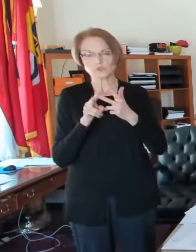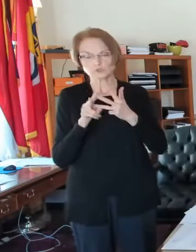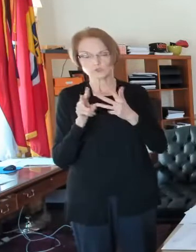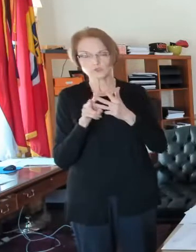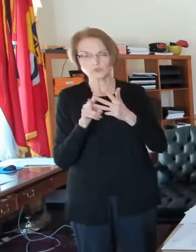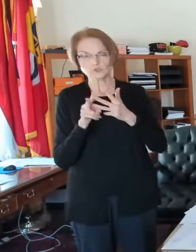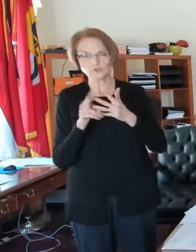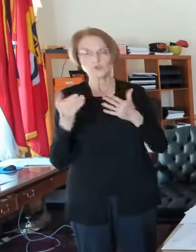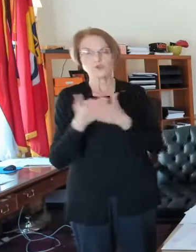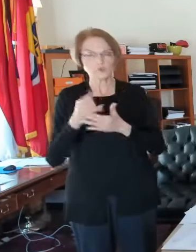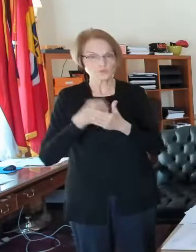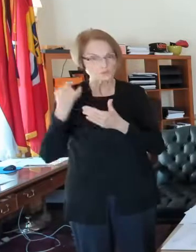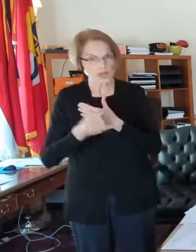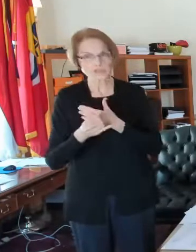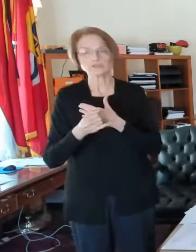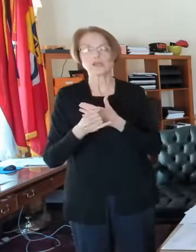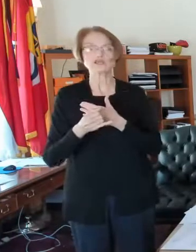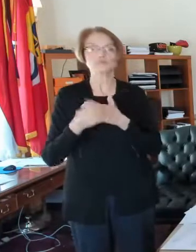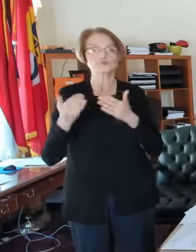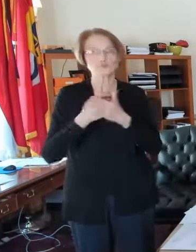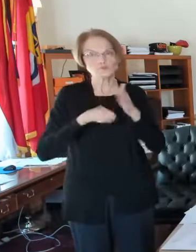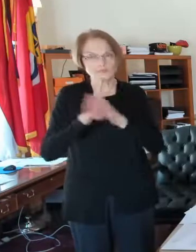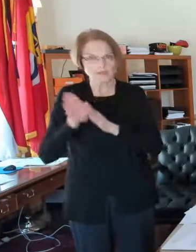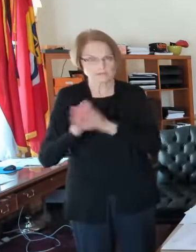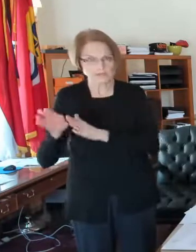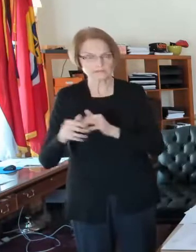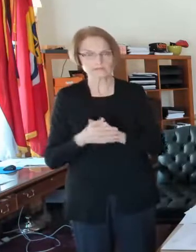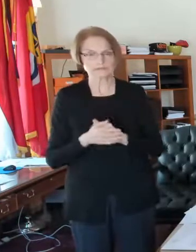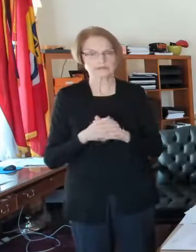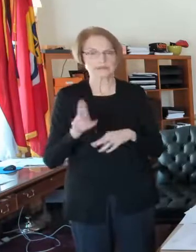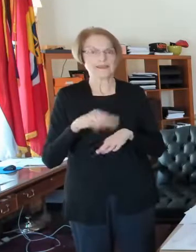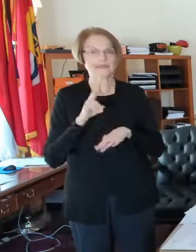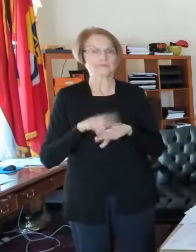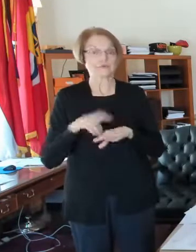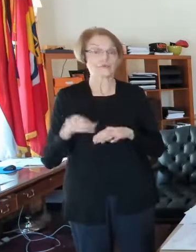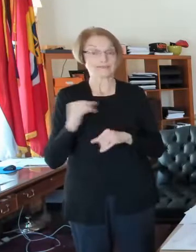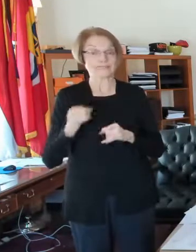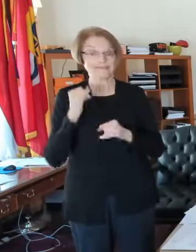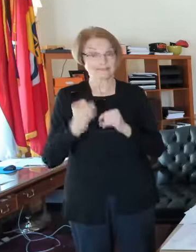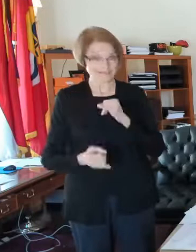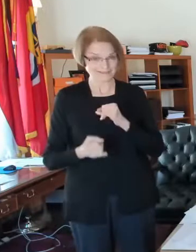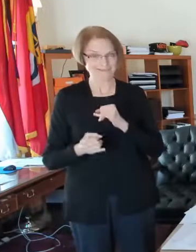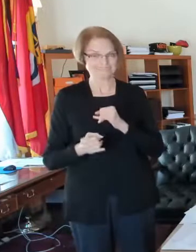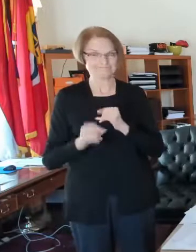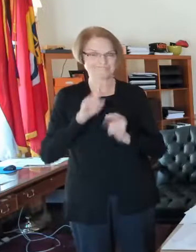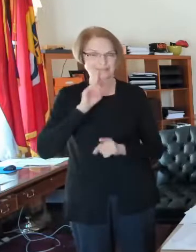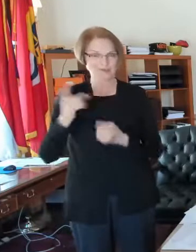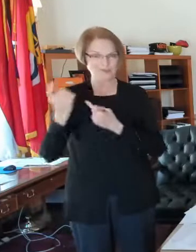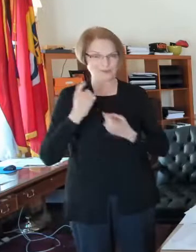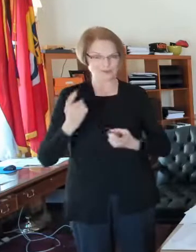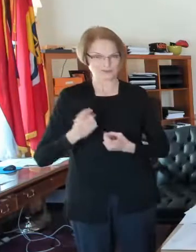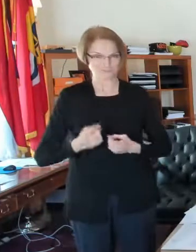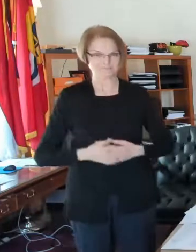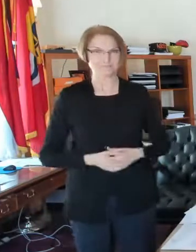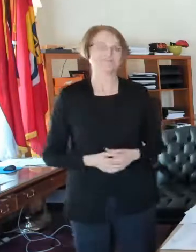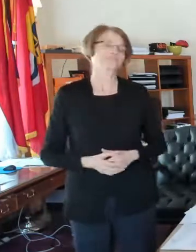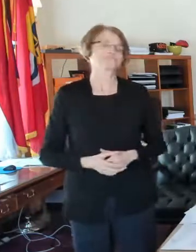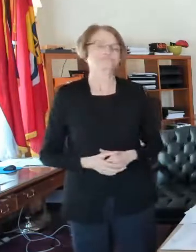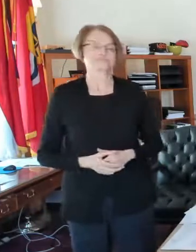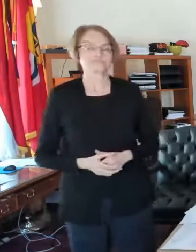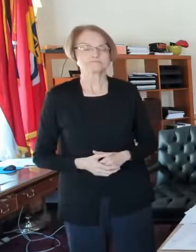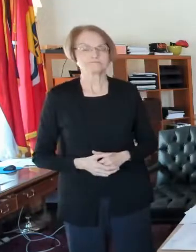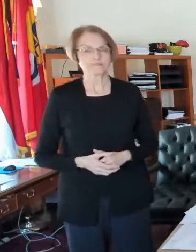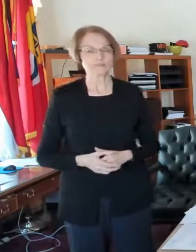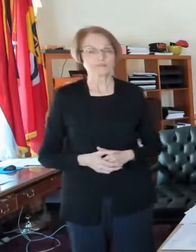development momentum, and then of course we're going to take your questions. So the